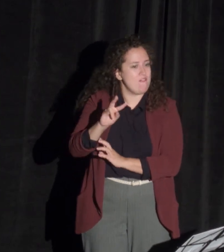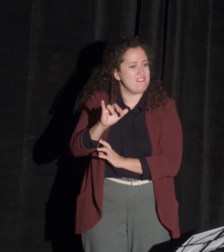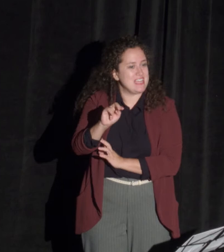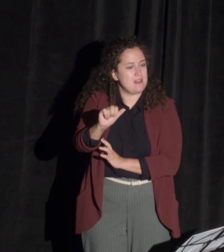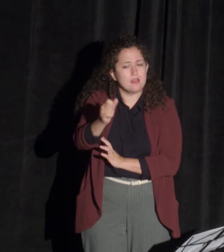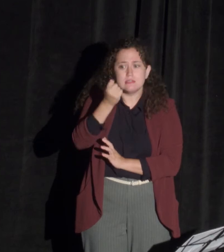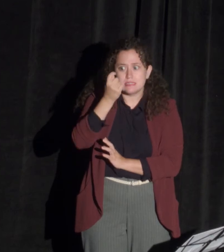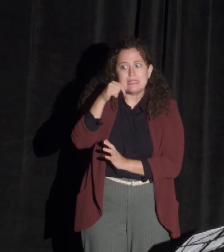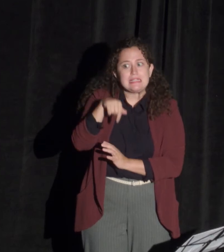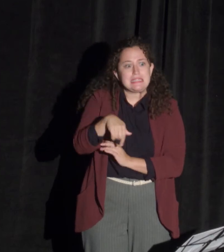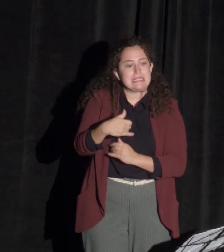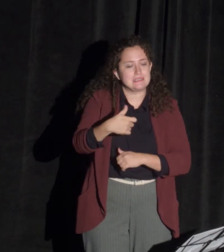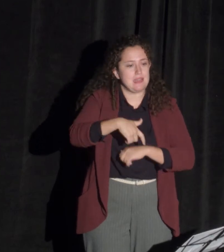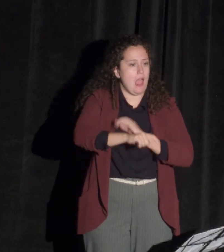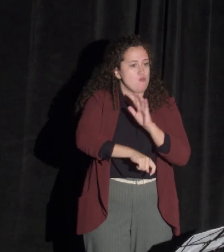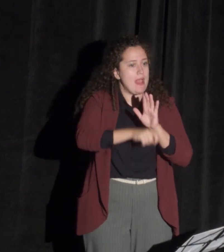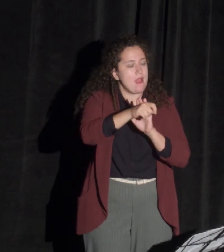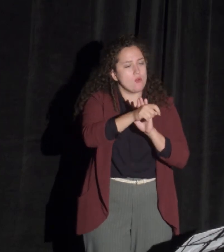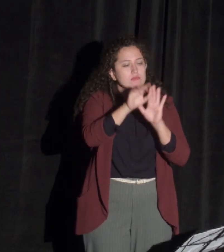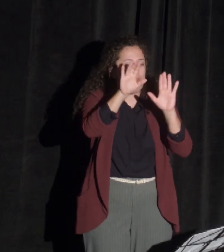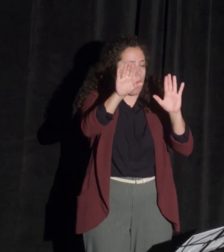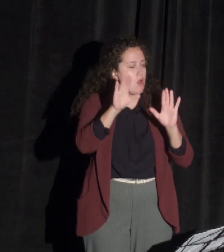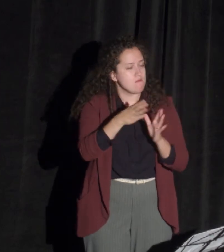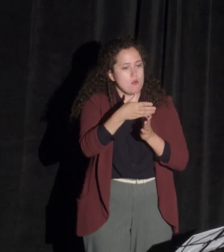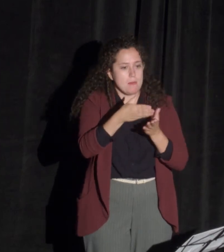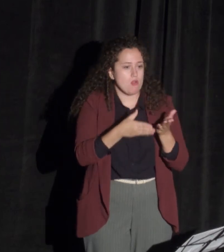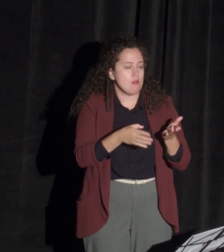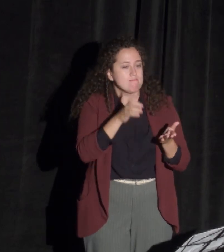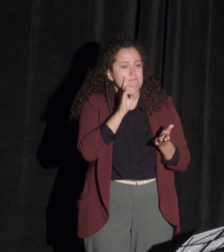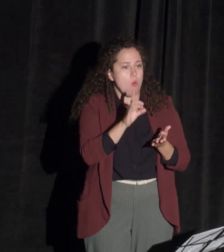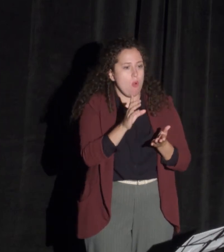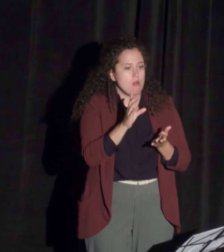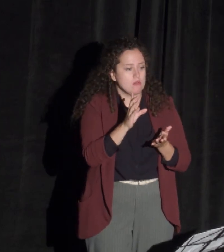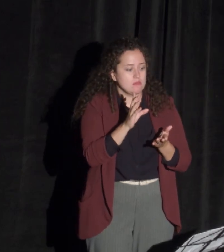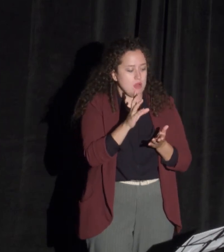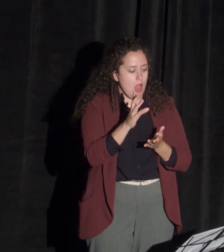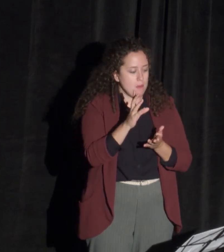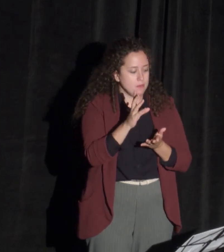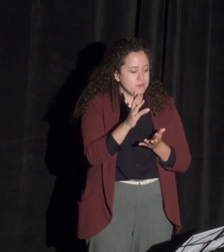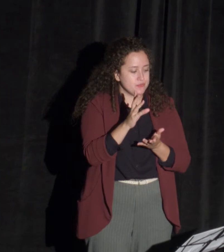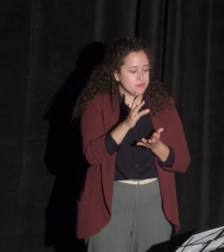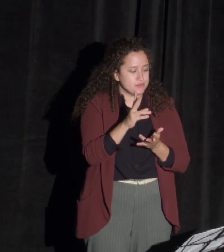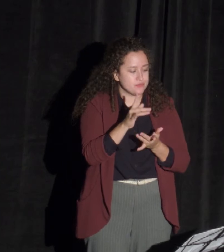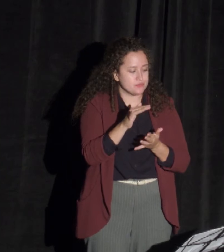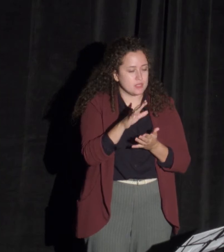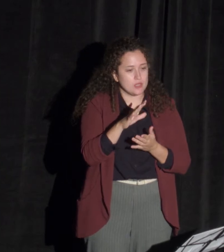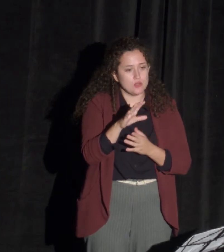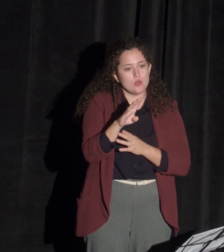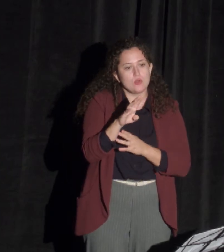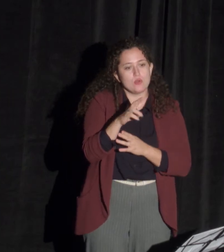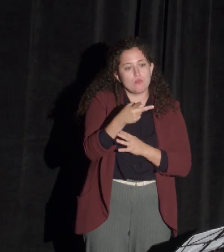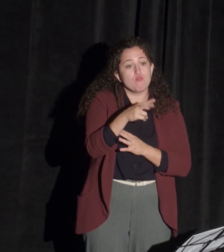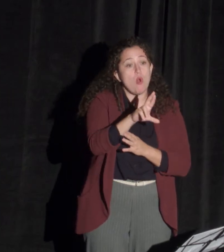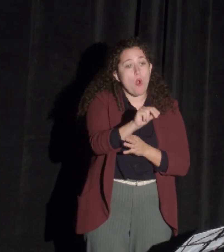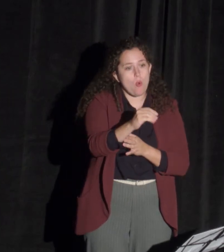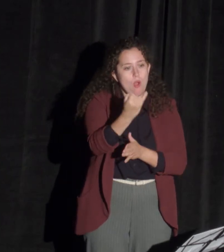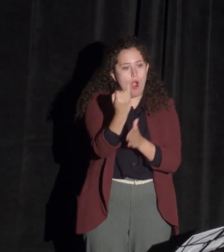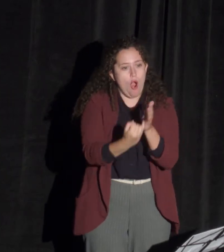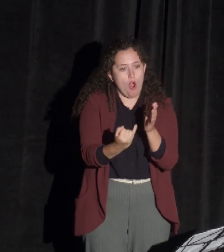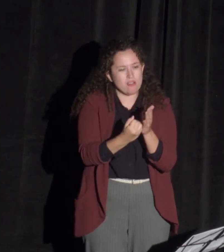art. We've seen a lot of new names in recent years, and looking at the other nominees as I was having the photo taken